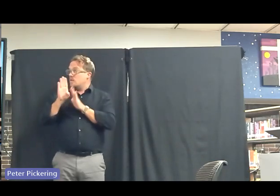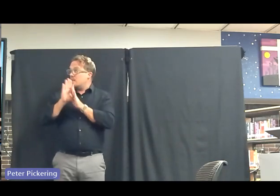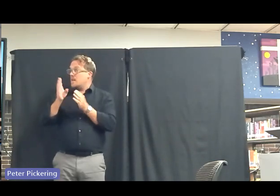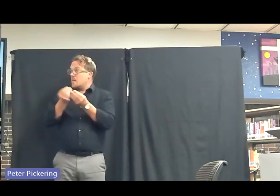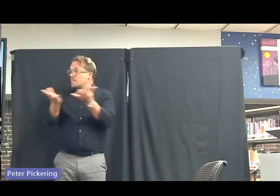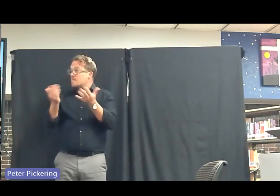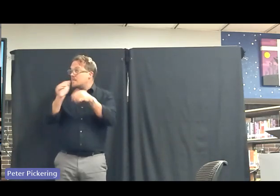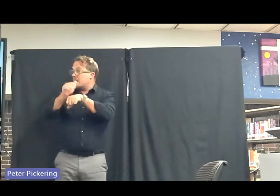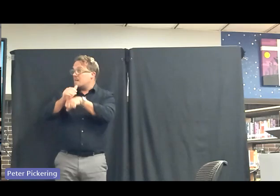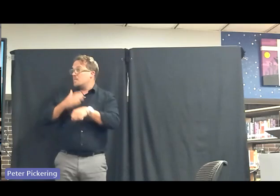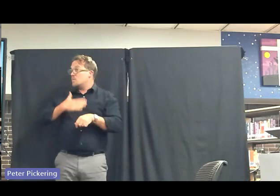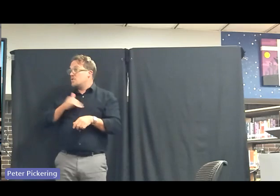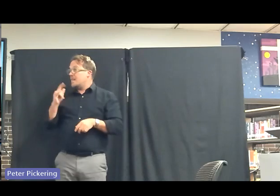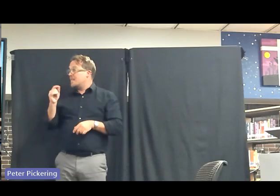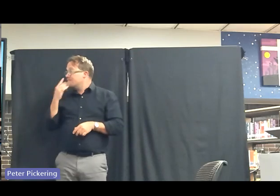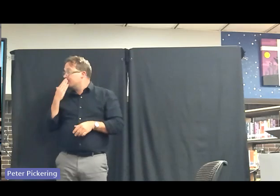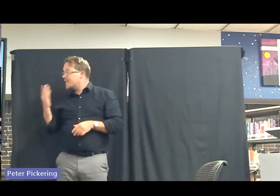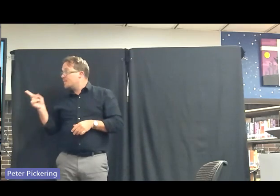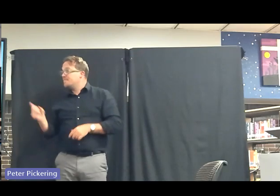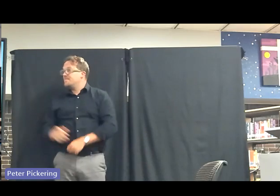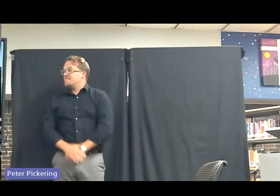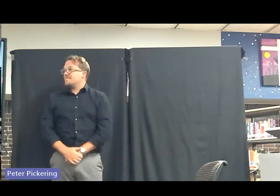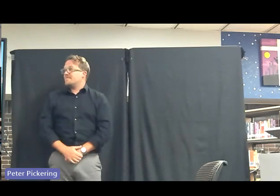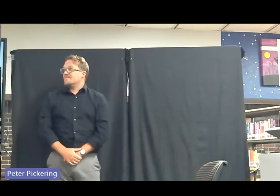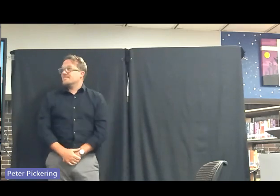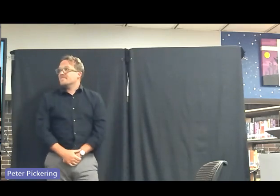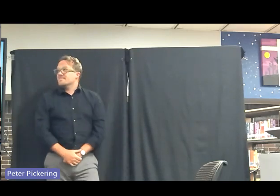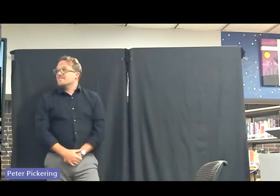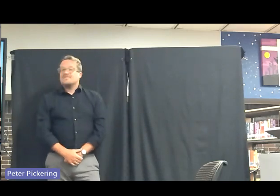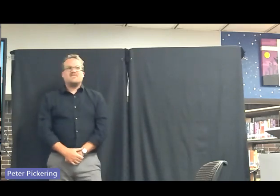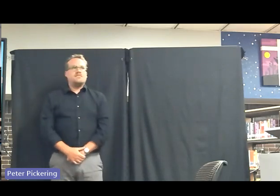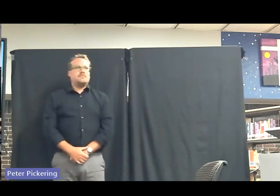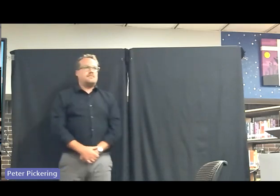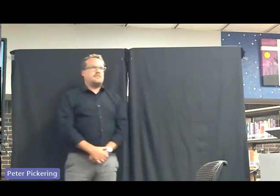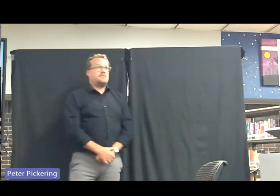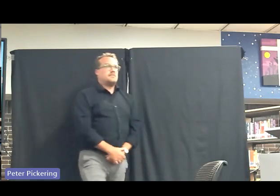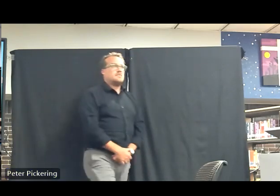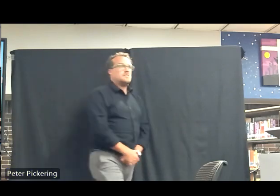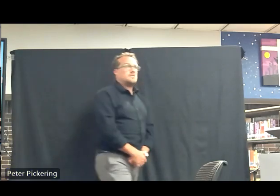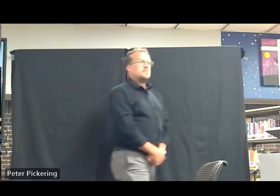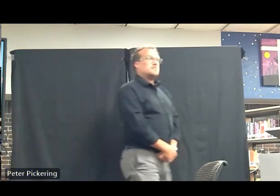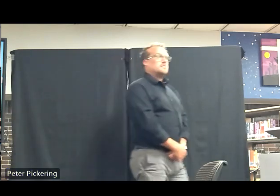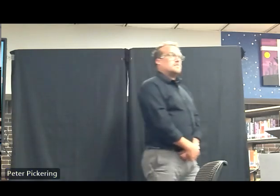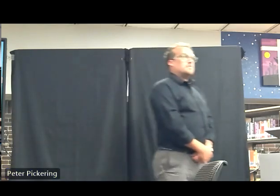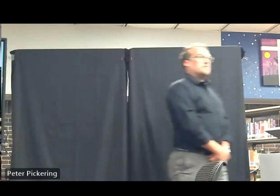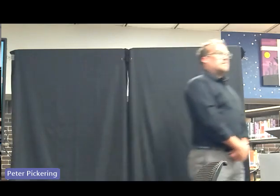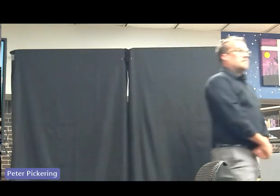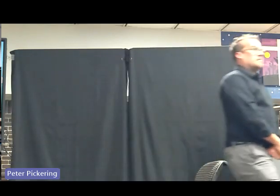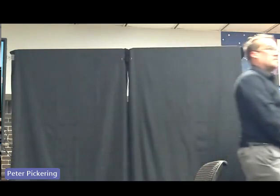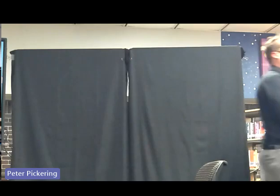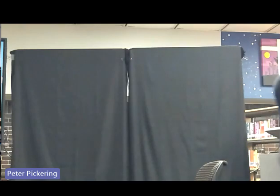successes from those graduates. So I thank you to the staff.